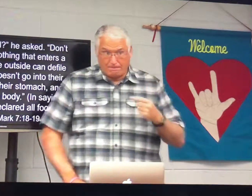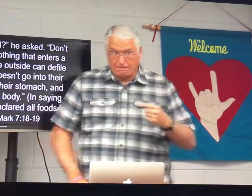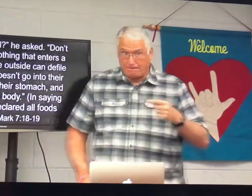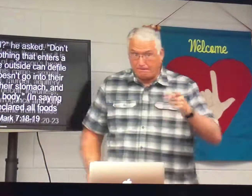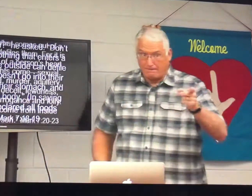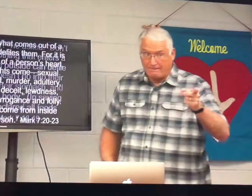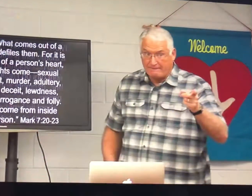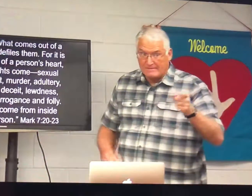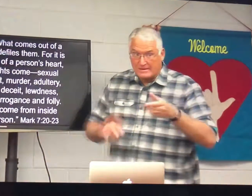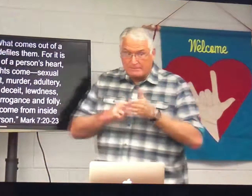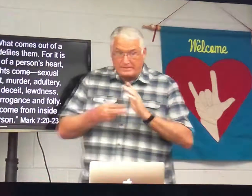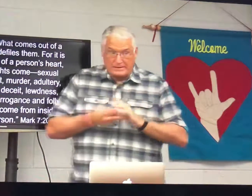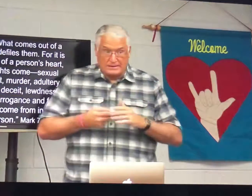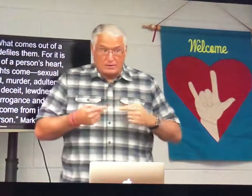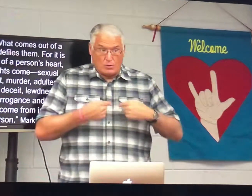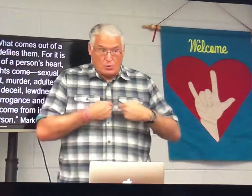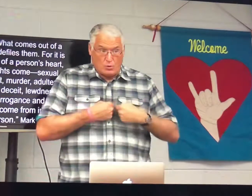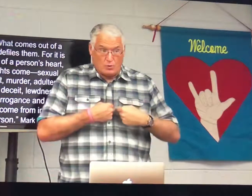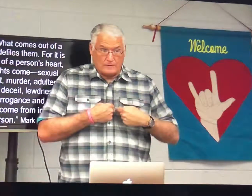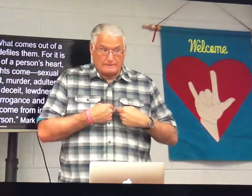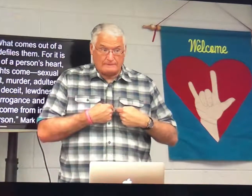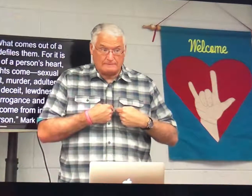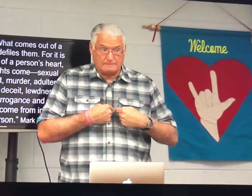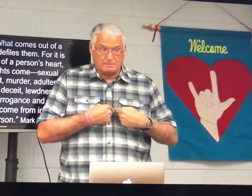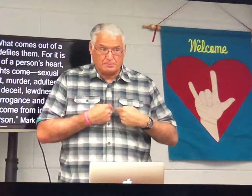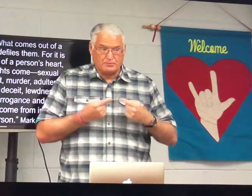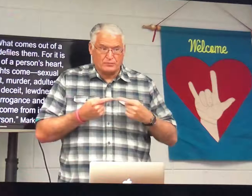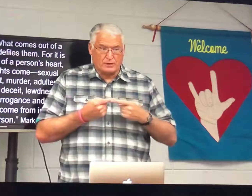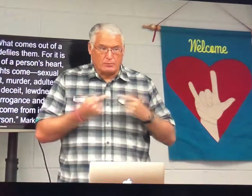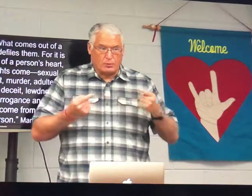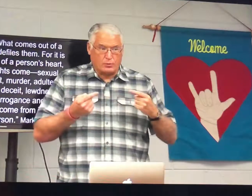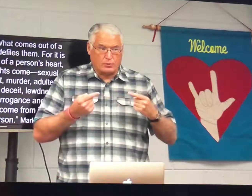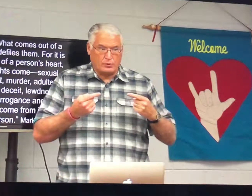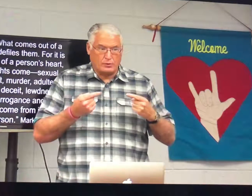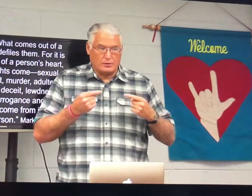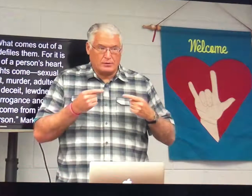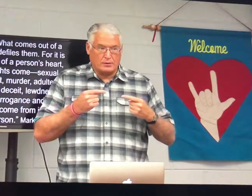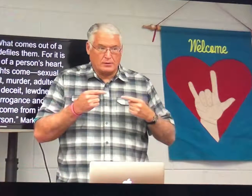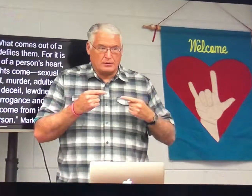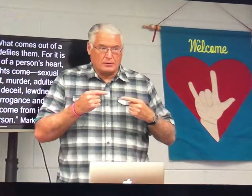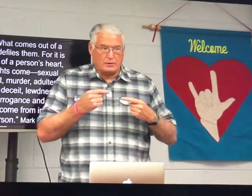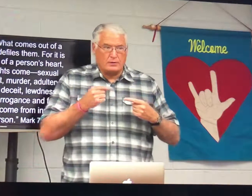It seems hard to imagine when you look at some of the prior years he's had in the production.